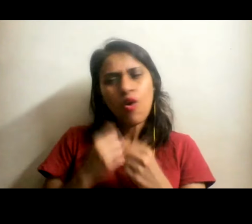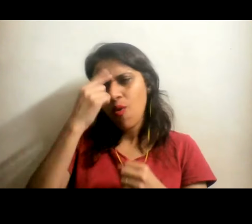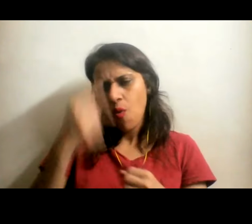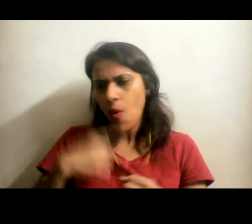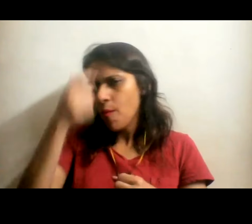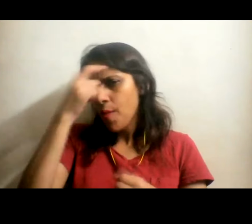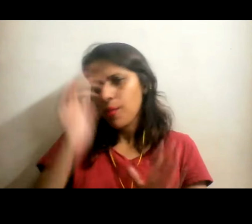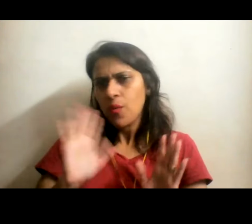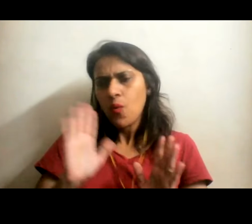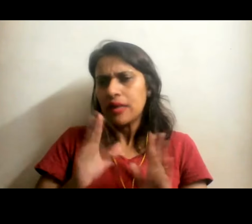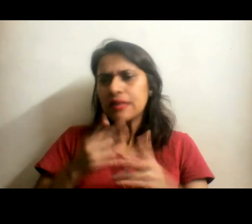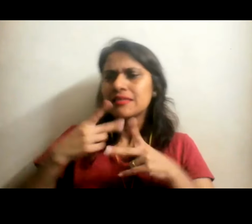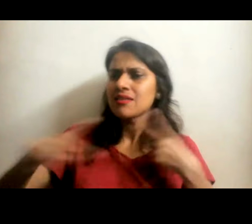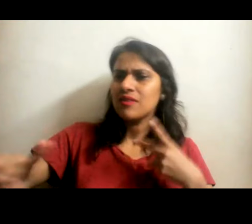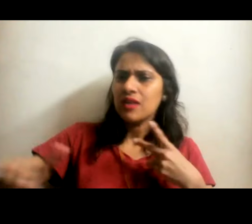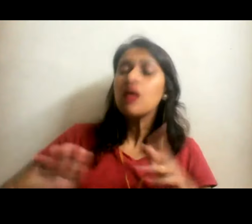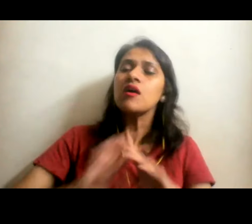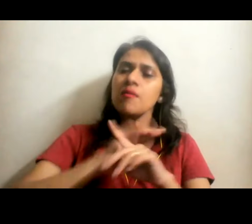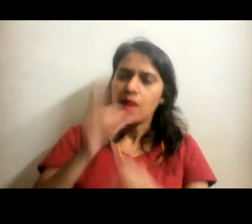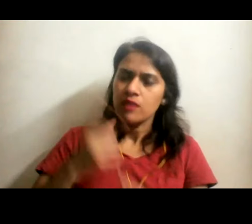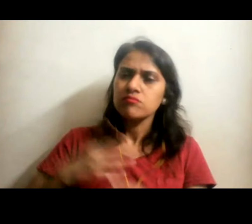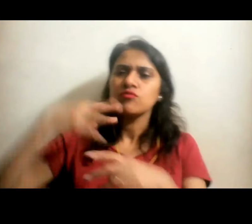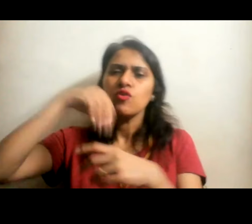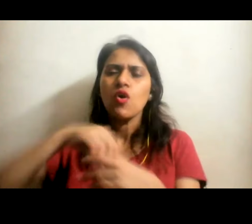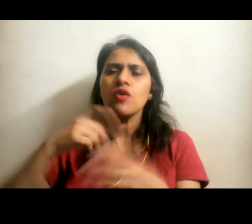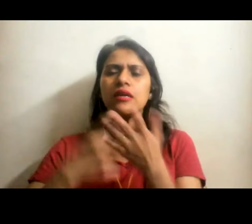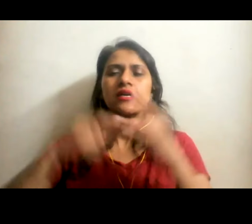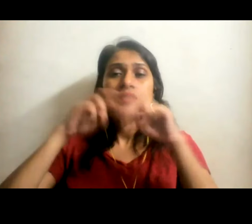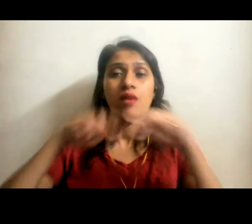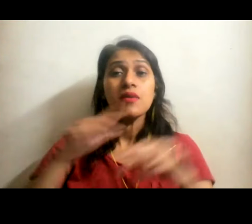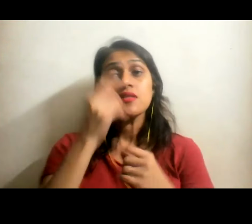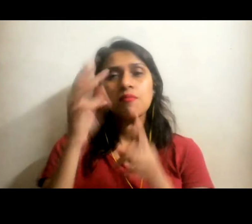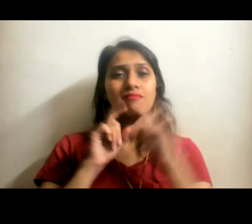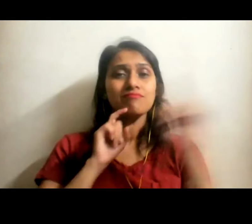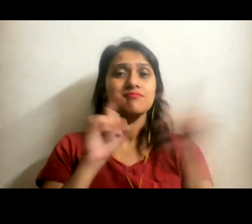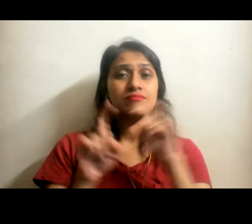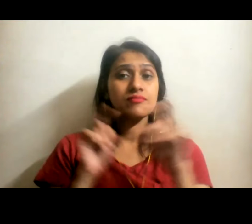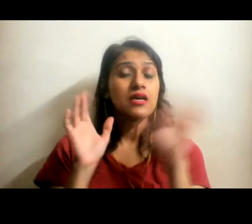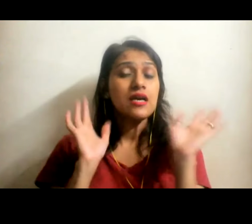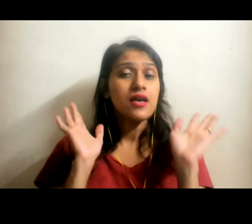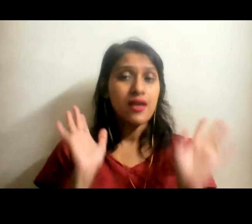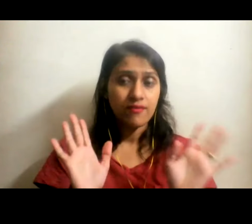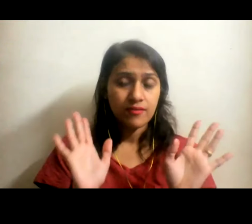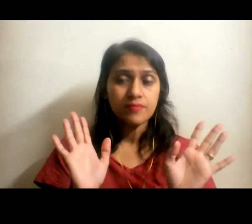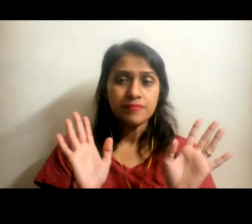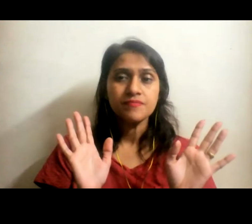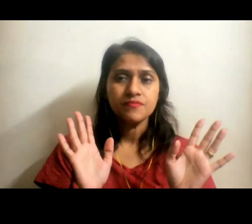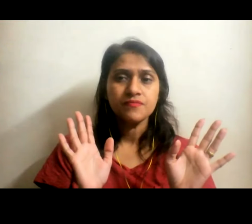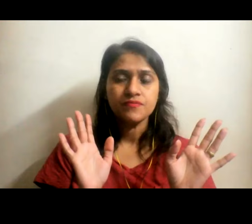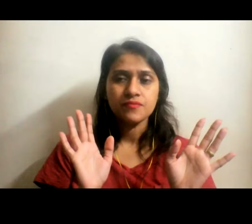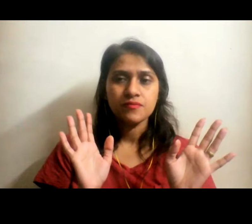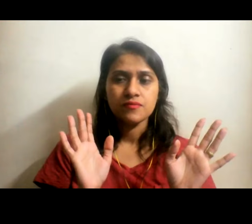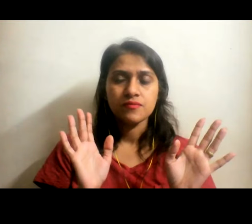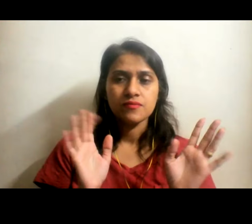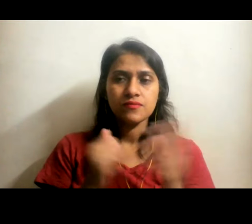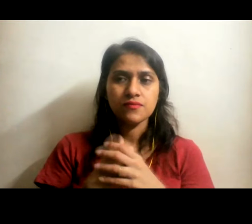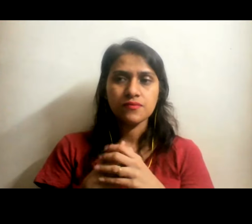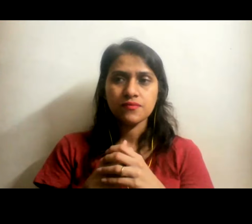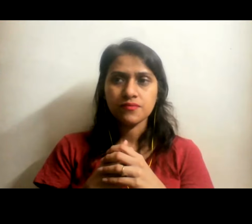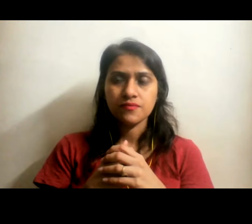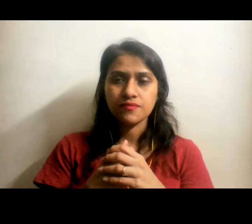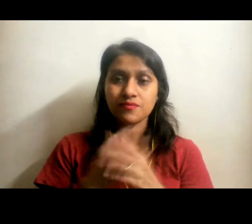therefore this question has come up quite a few times, that if you do not belong to a certain group, can you actually research with